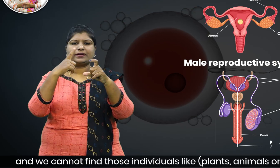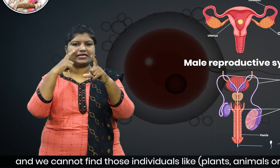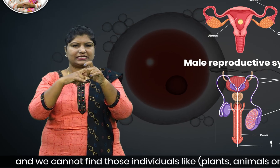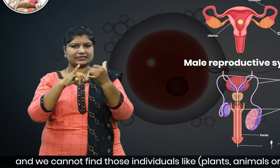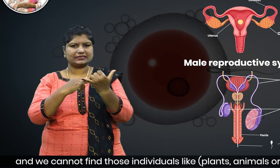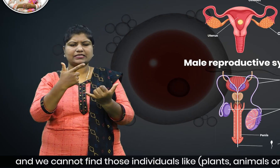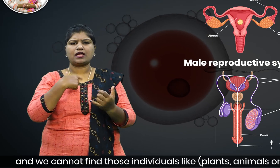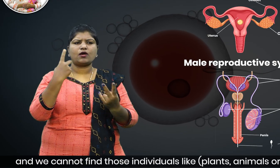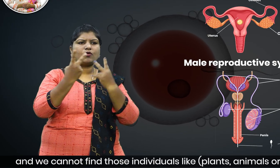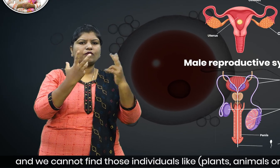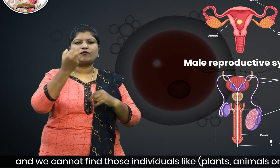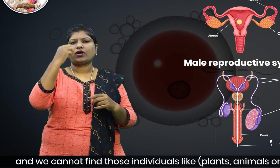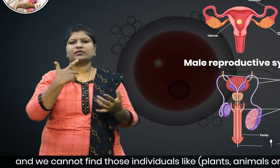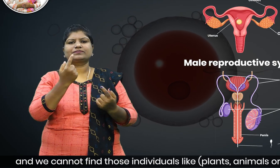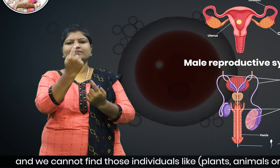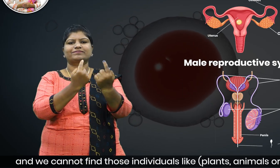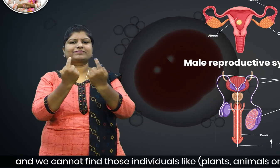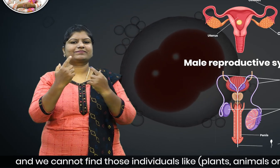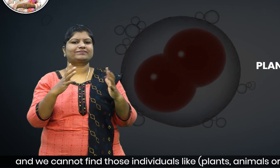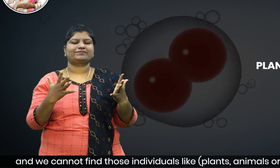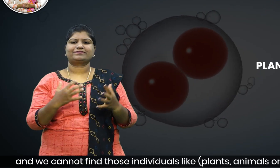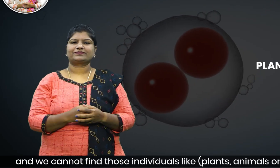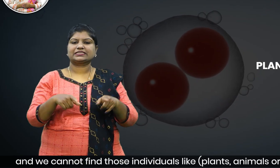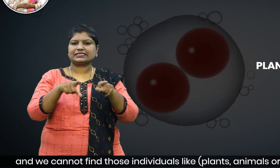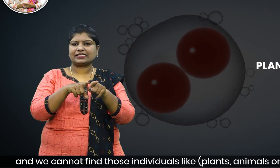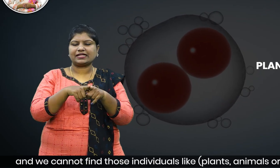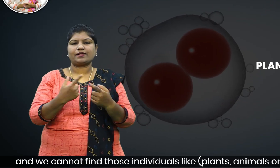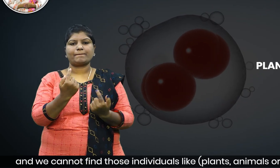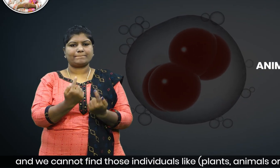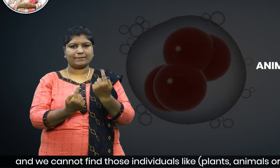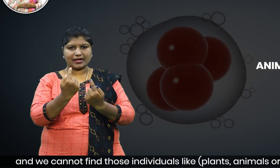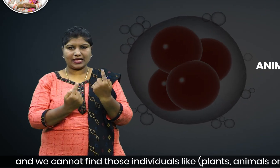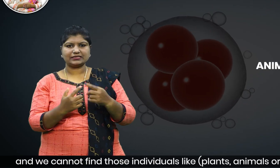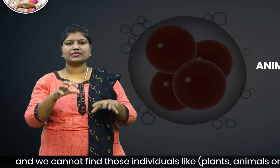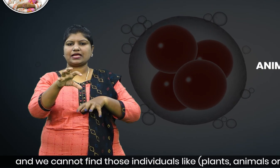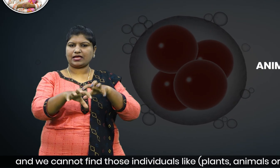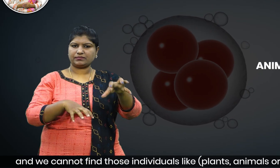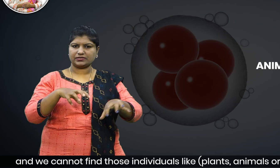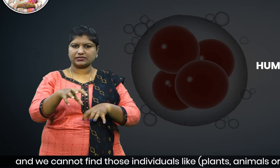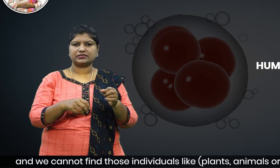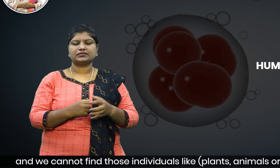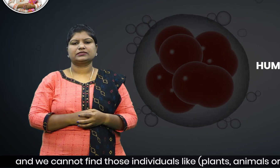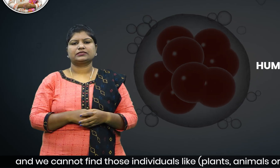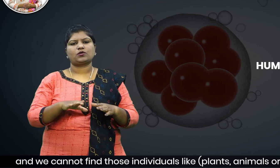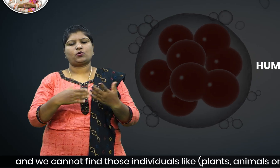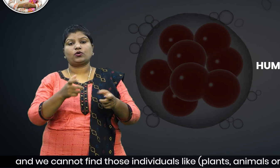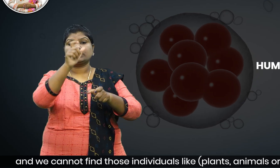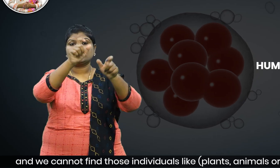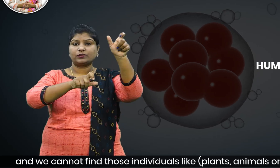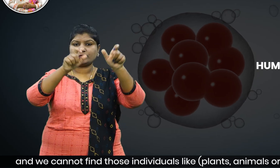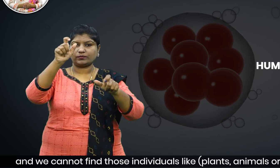find those individuals like plants, animals, or